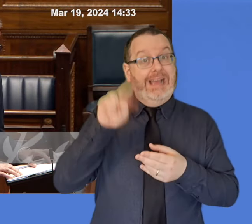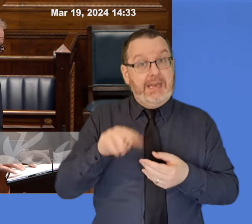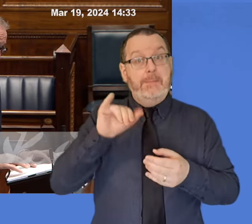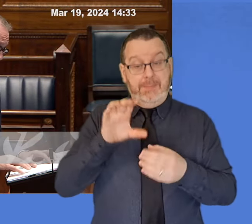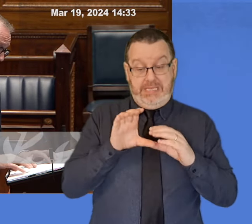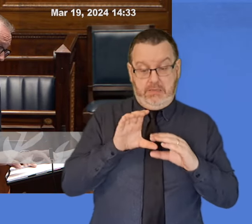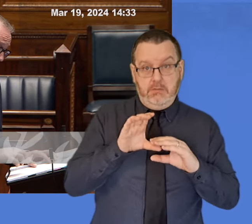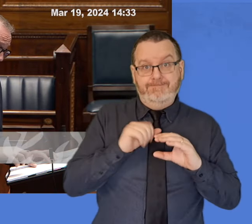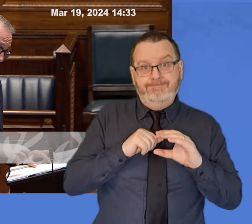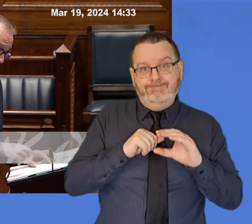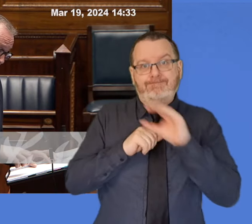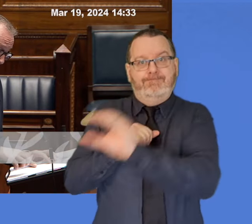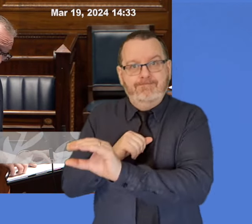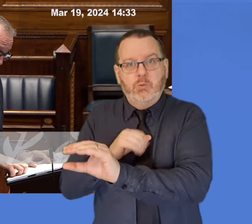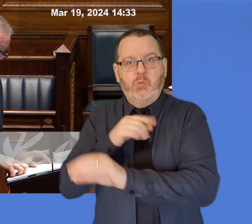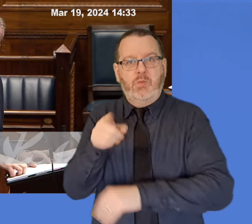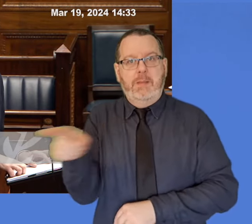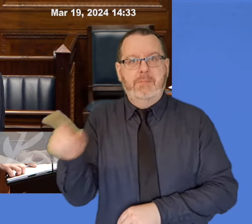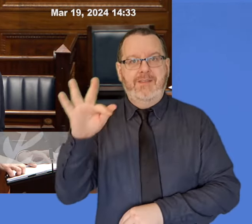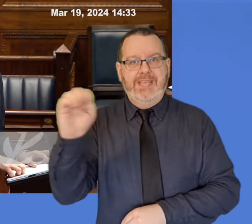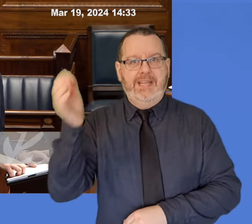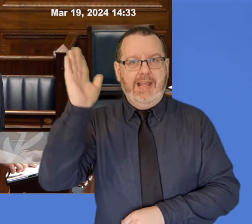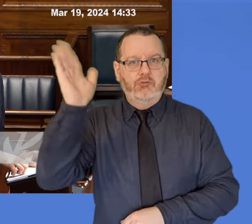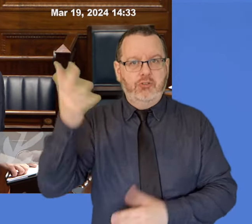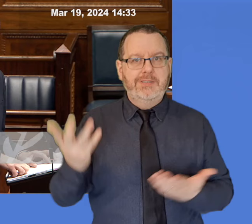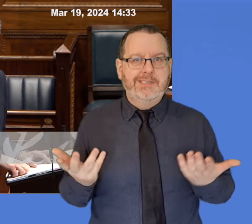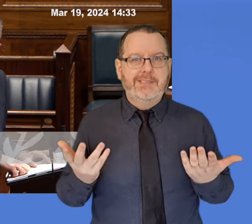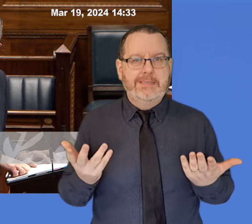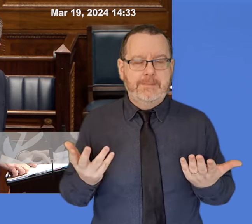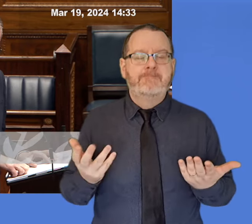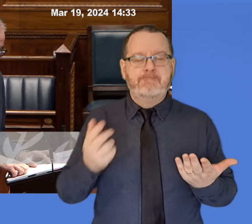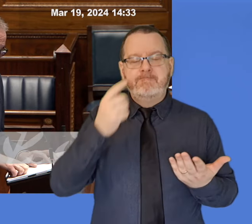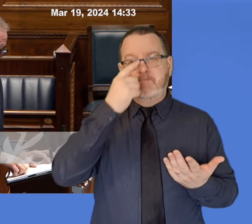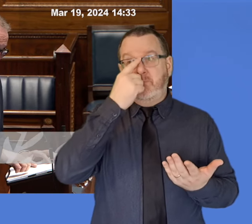play. So I fully understand. I think it's